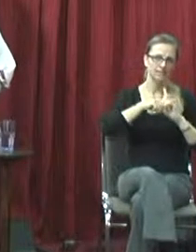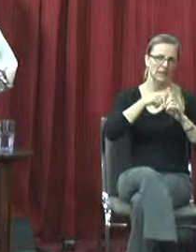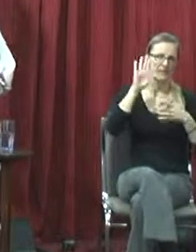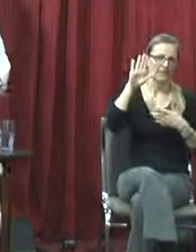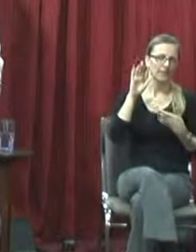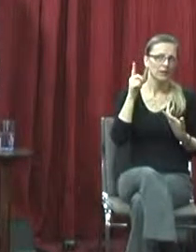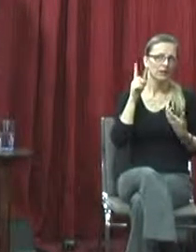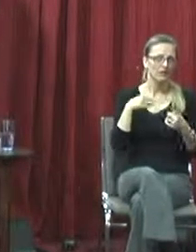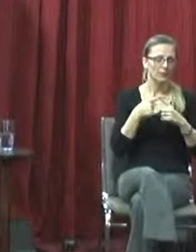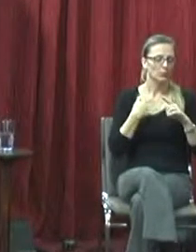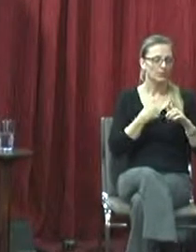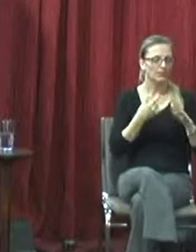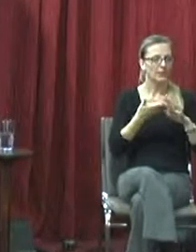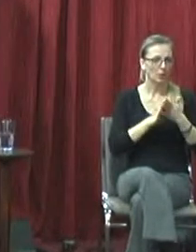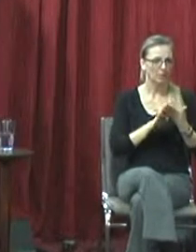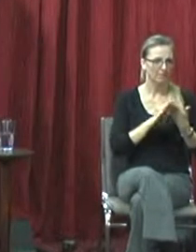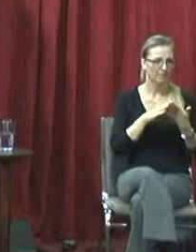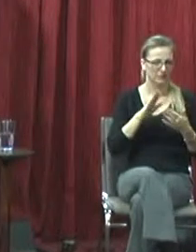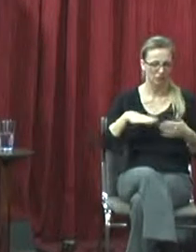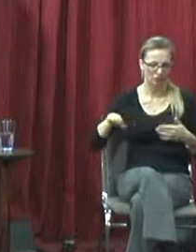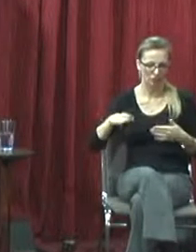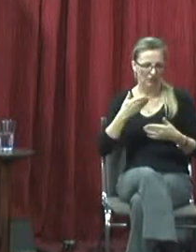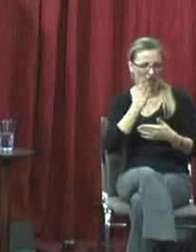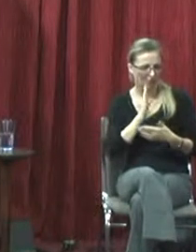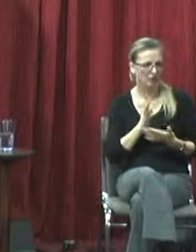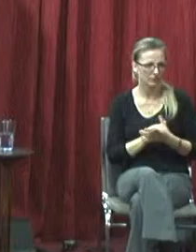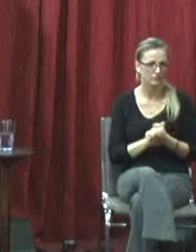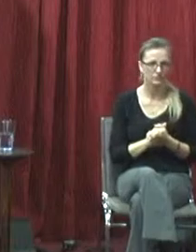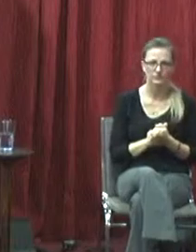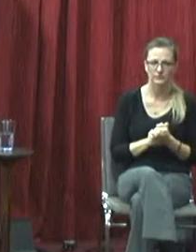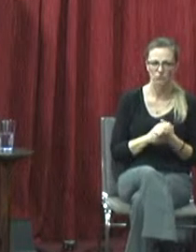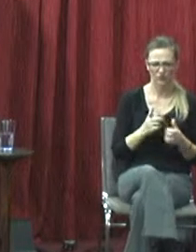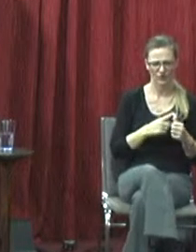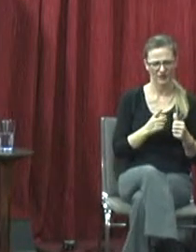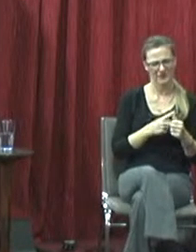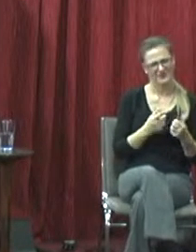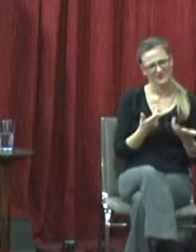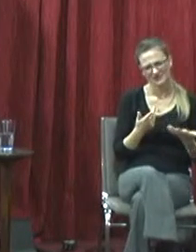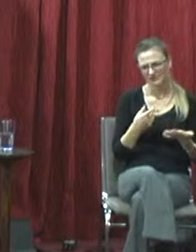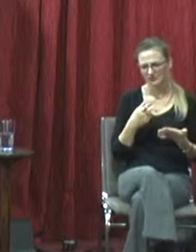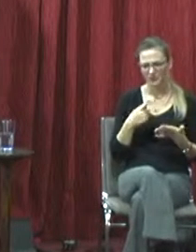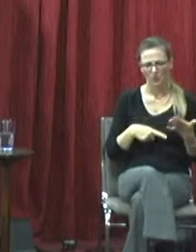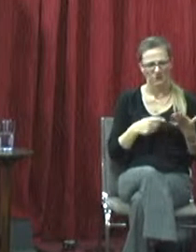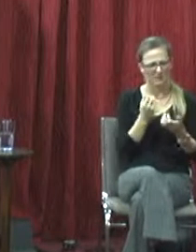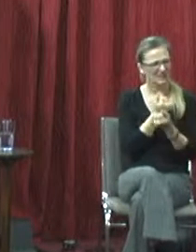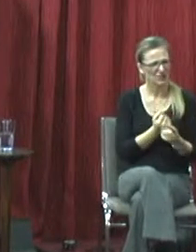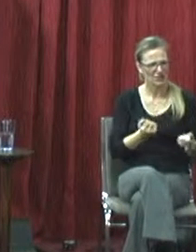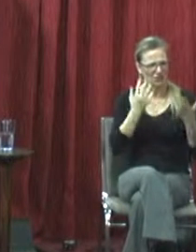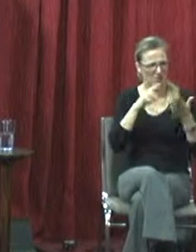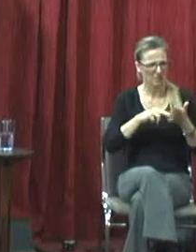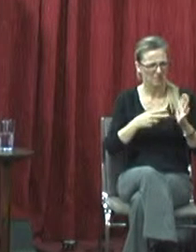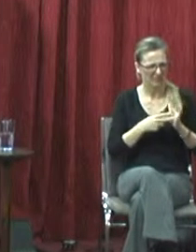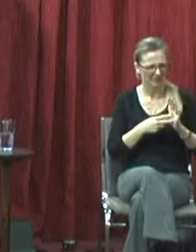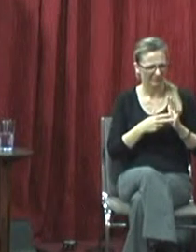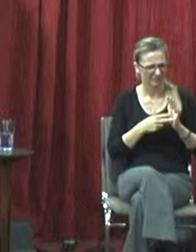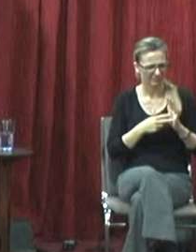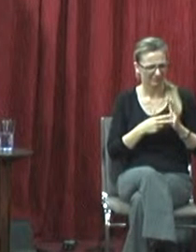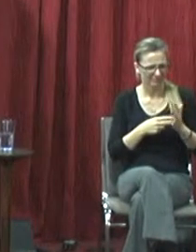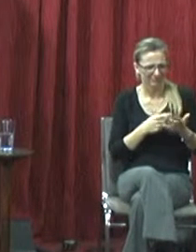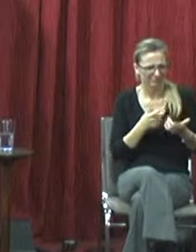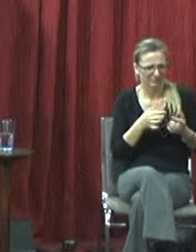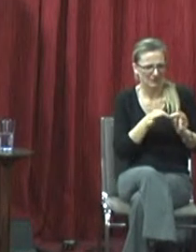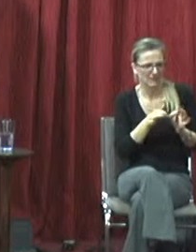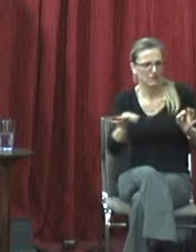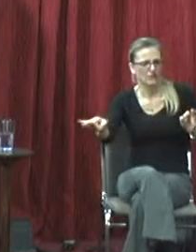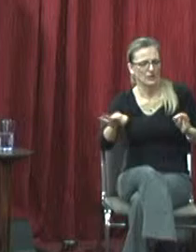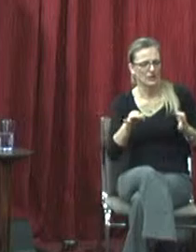into this a little bit. First of all, what does Yeshua mean by being great among you? If you wanted to be great,